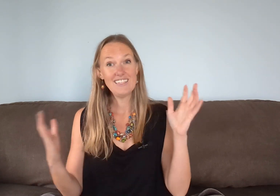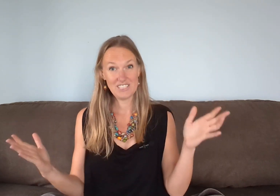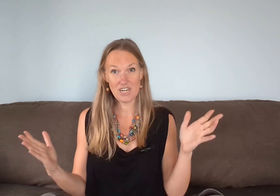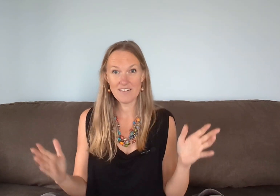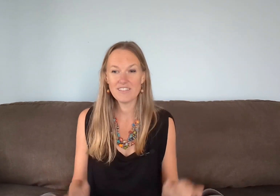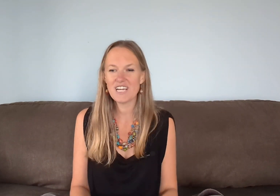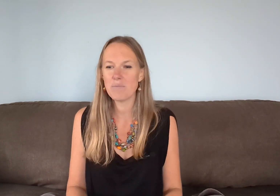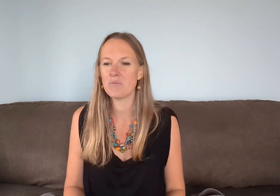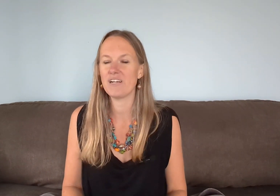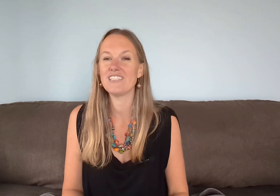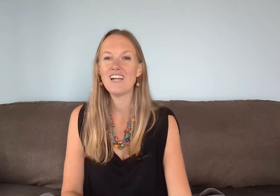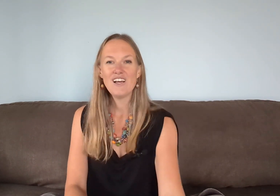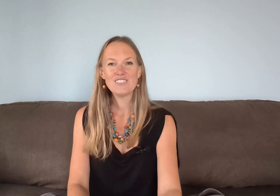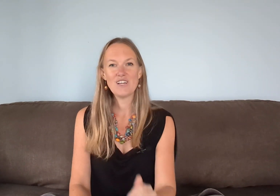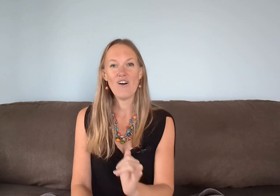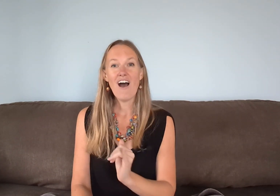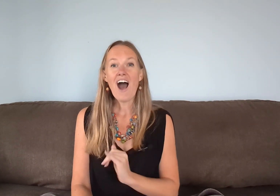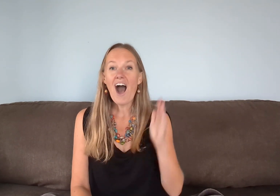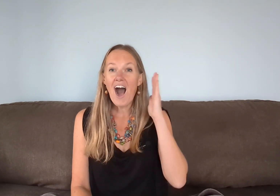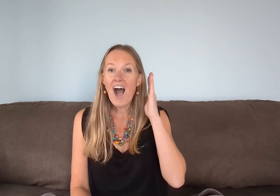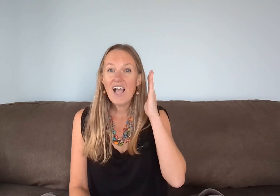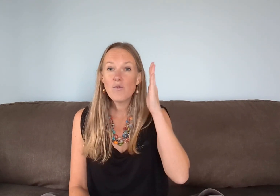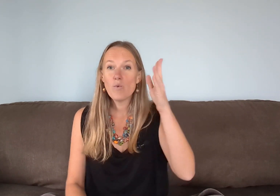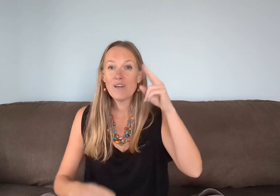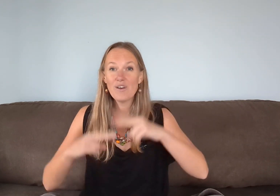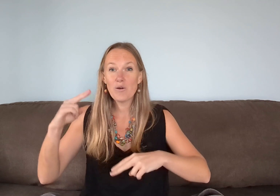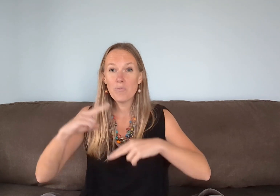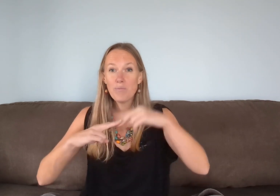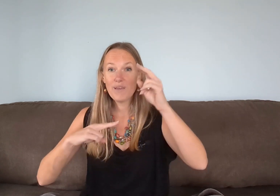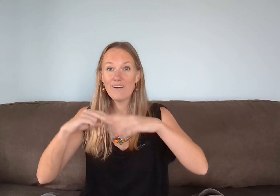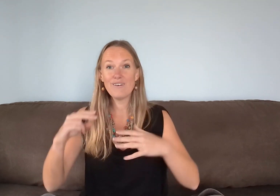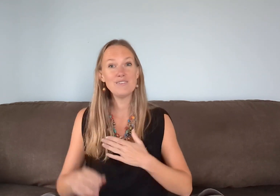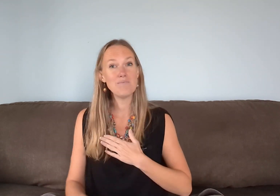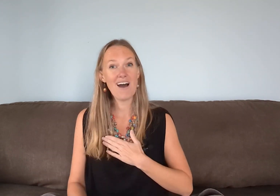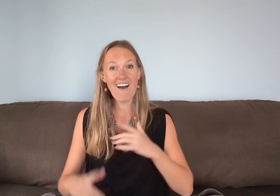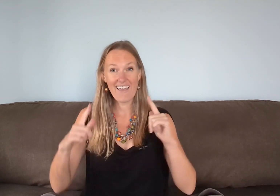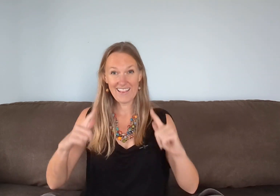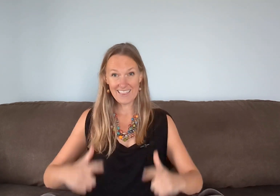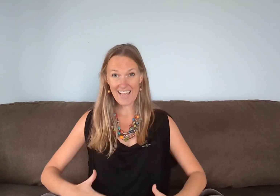Let's try it from the top of the bridge. So I will build my life